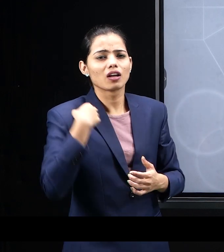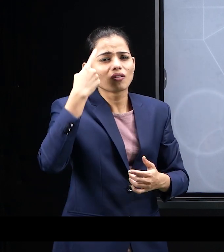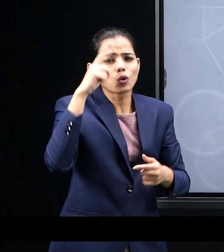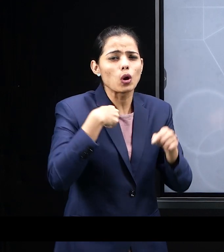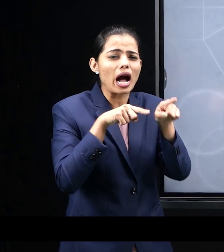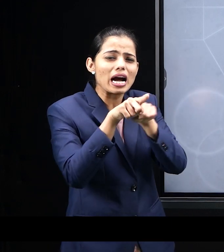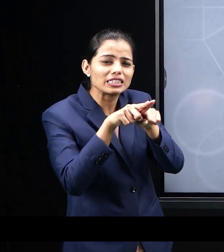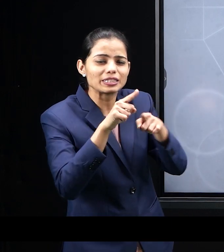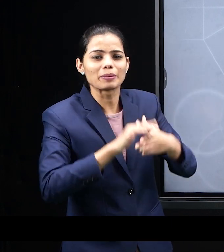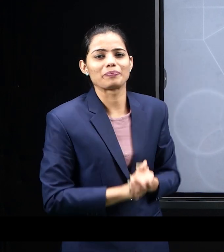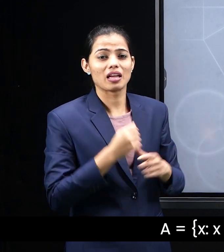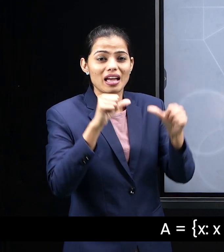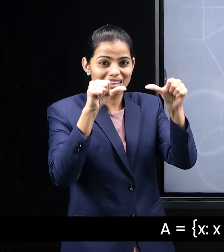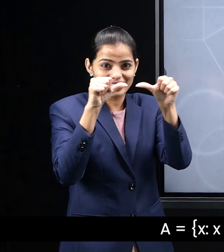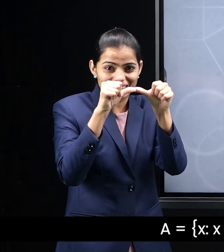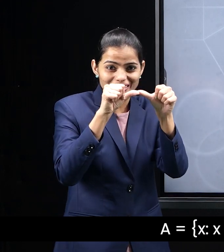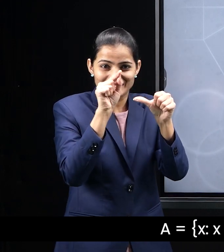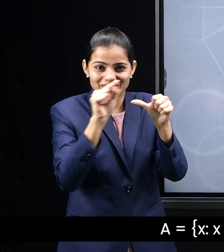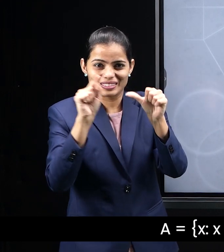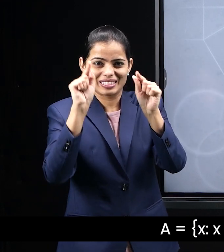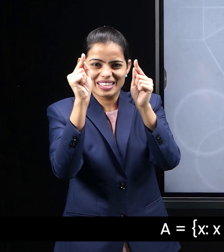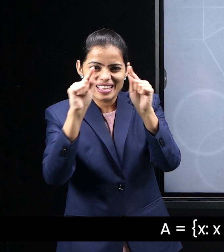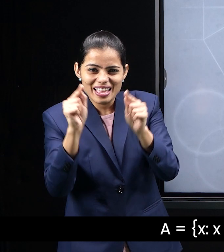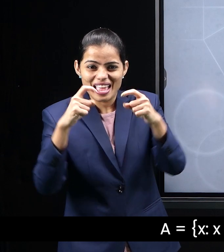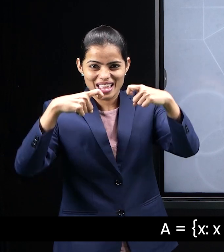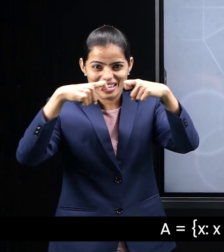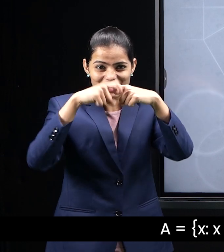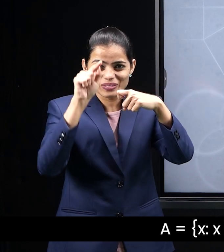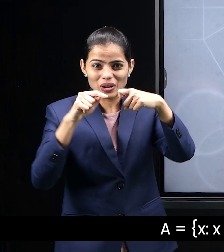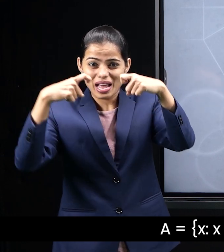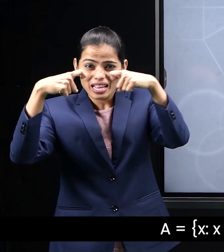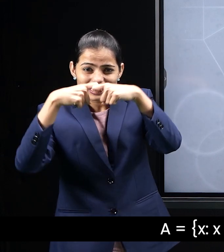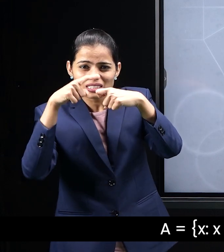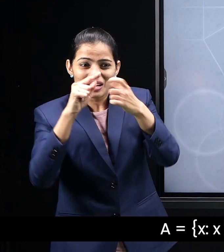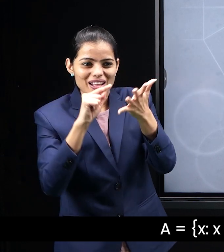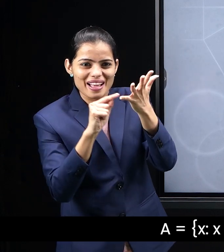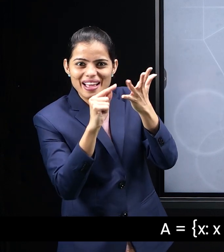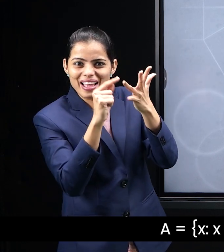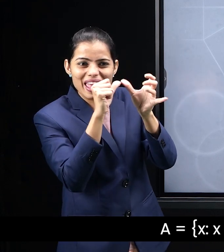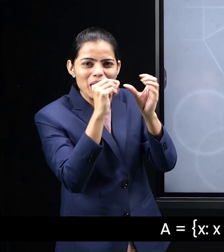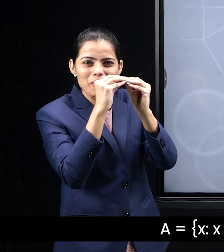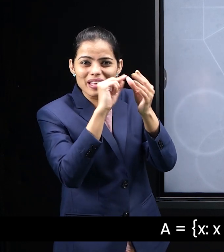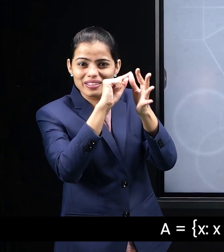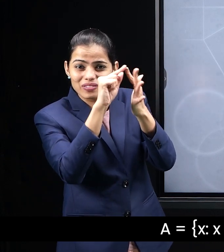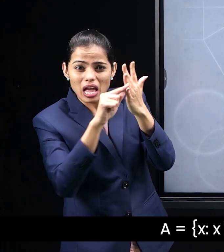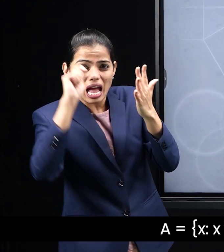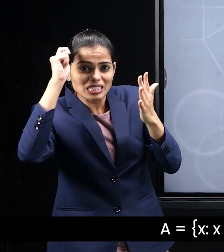For example, A is equal to X. X is a vowel in English alphabets.